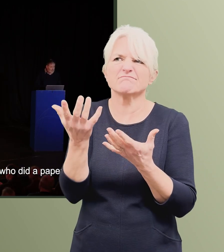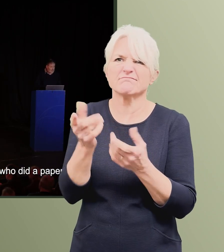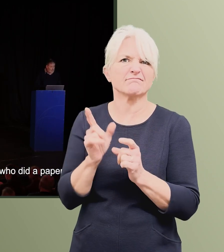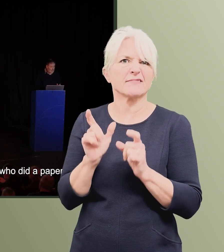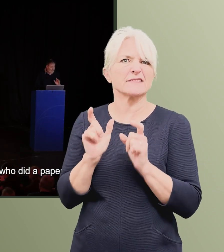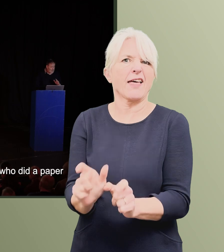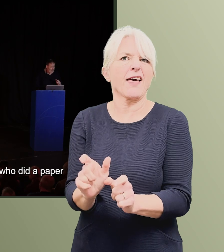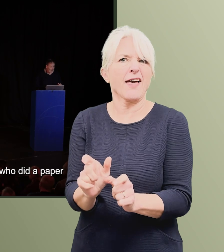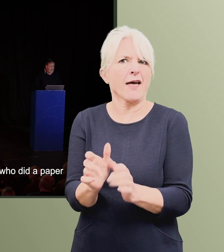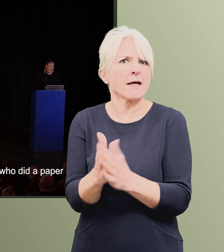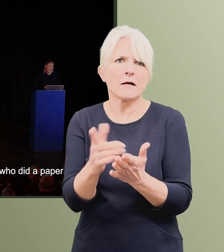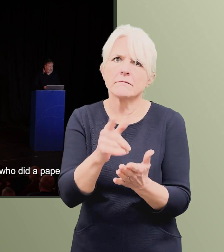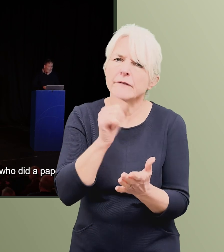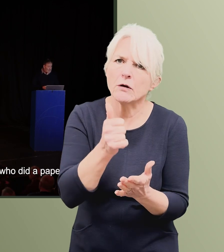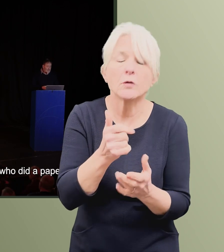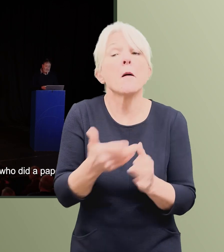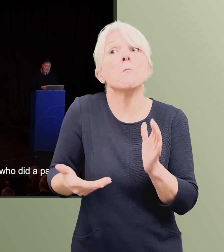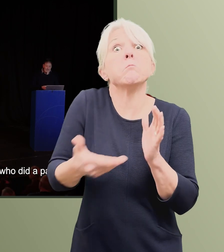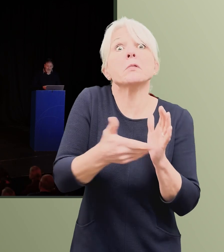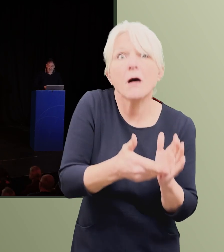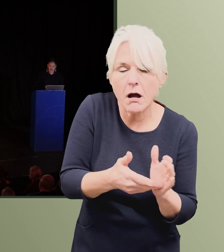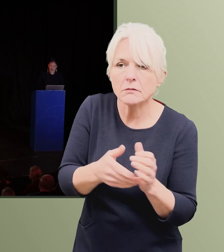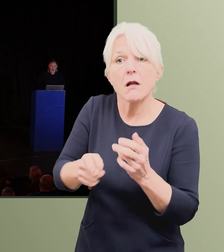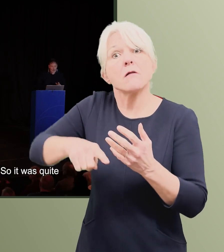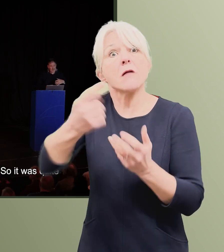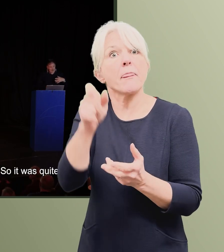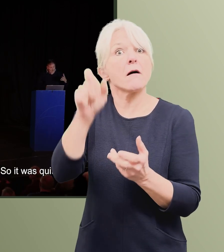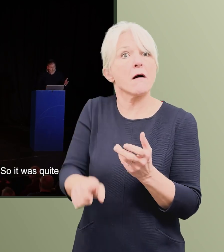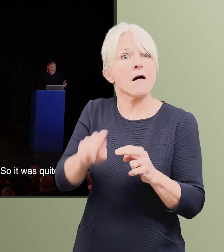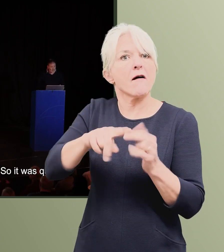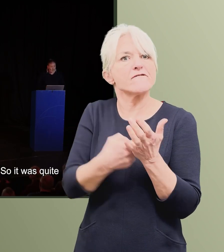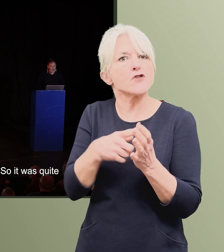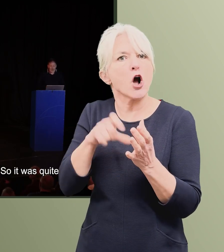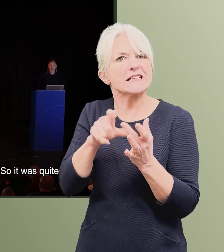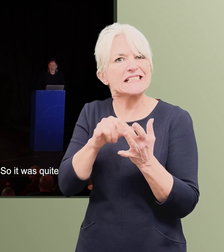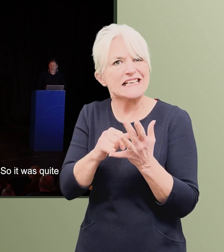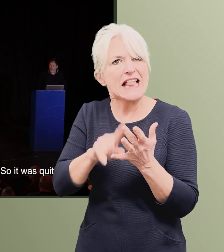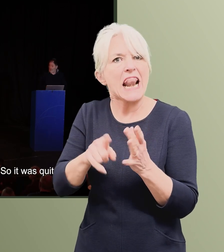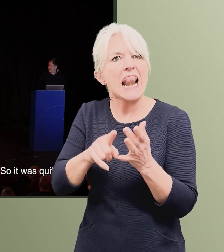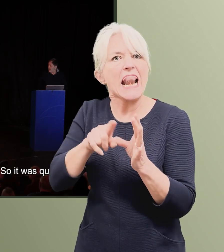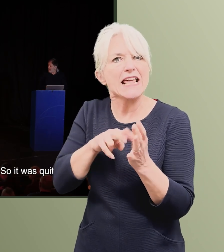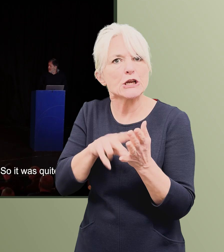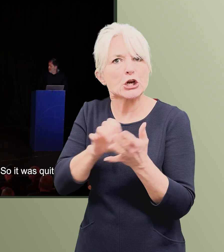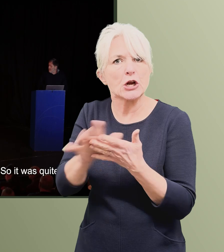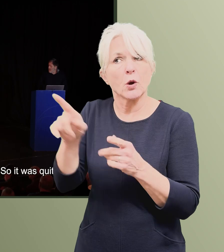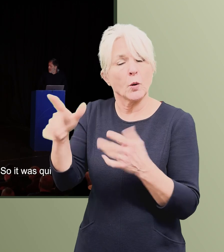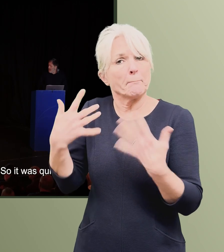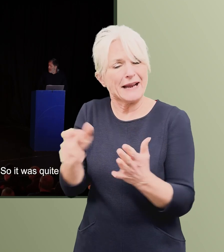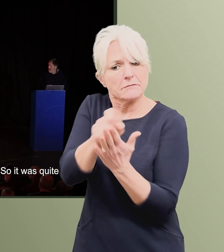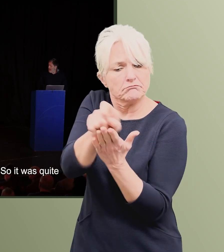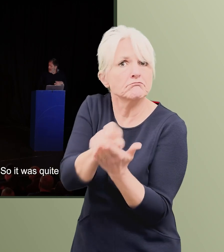Lynch, who did a paper here and was published in 1972. And also not forgetting the work of W.F. Grimes.